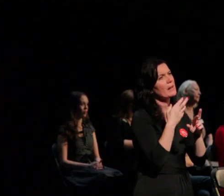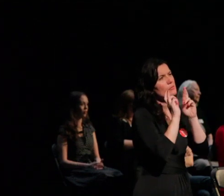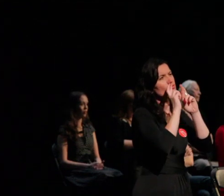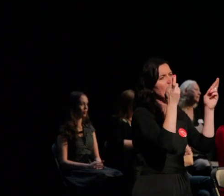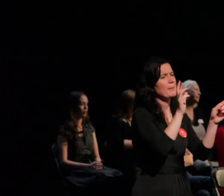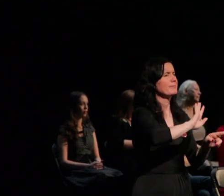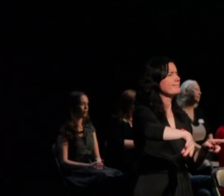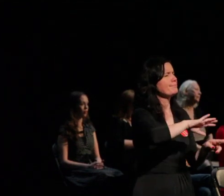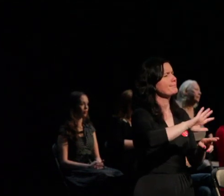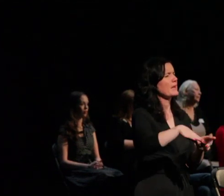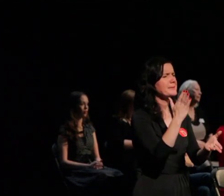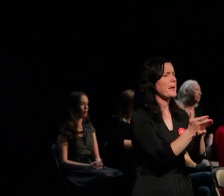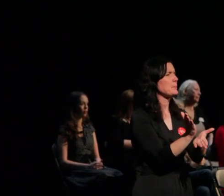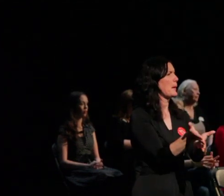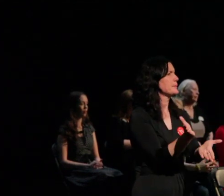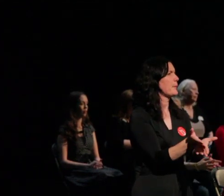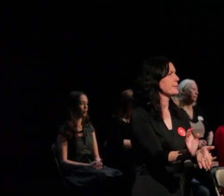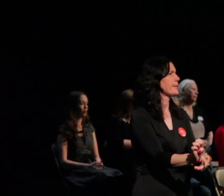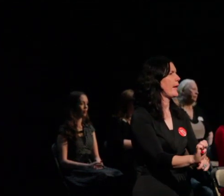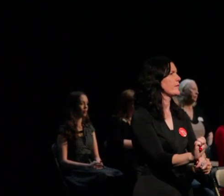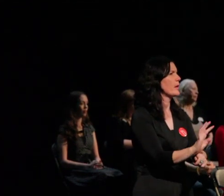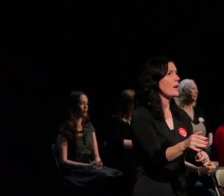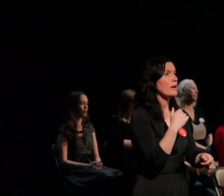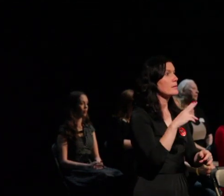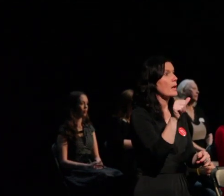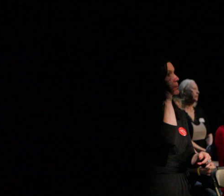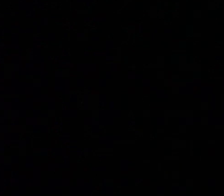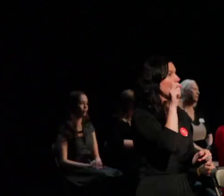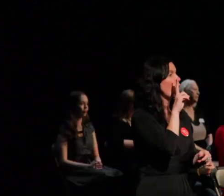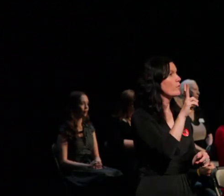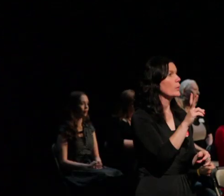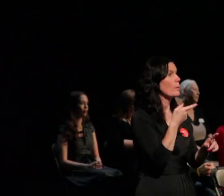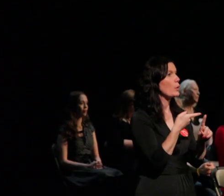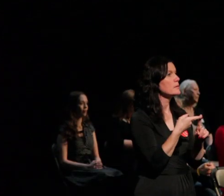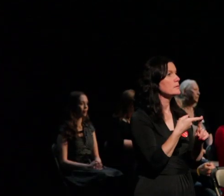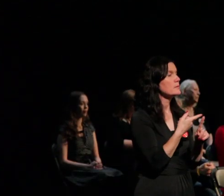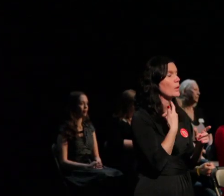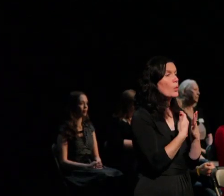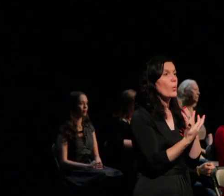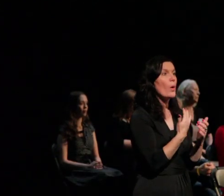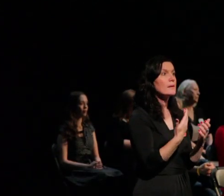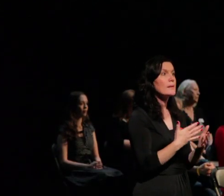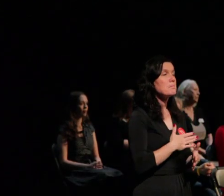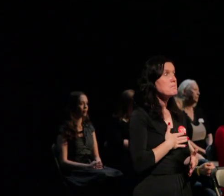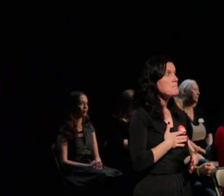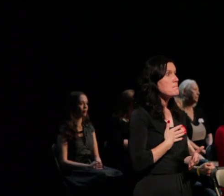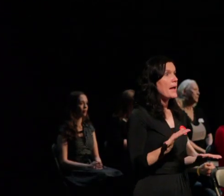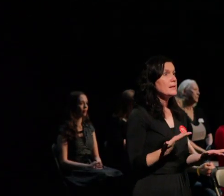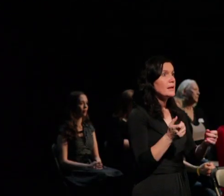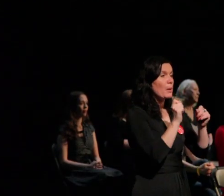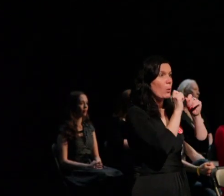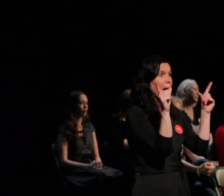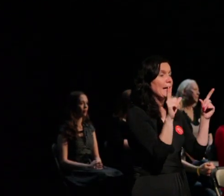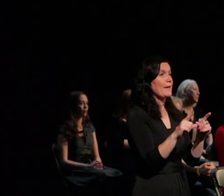in the corner, because it wasn't a popular viewpoint. And what is amazing about Waking